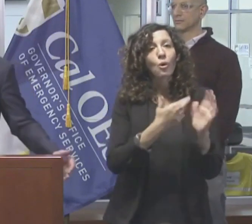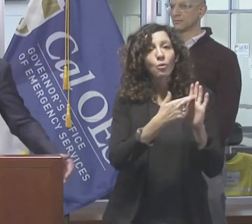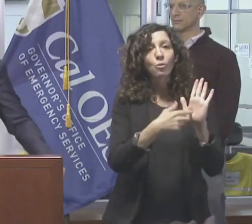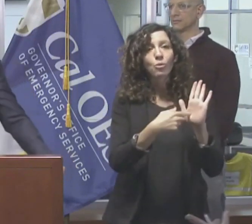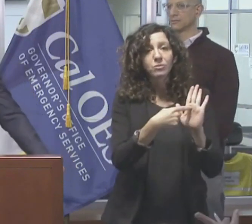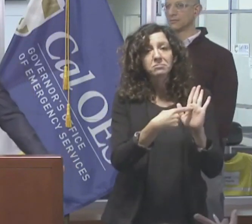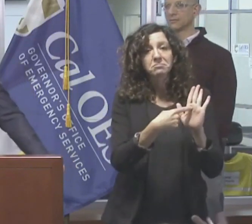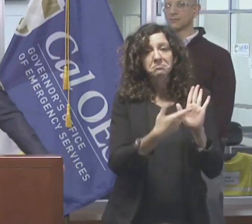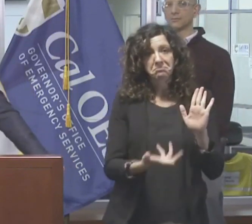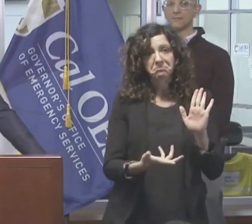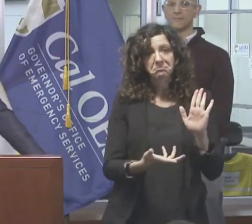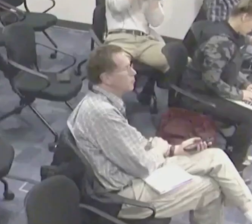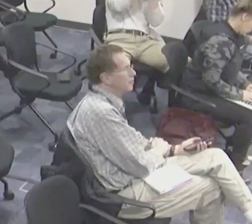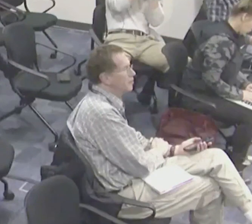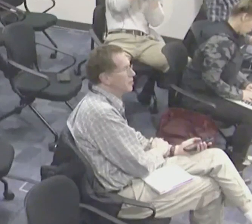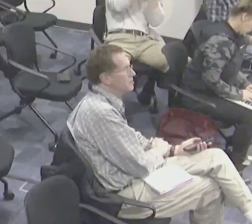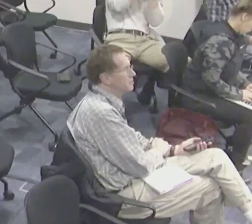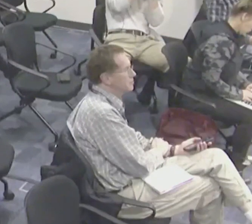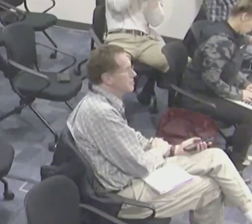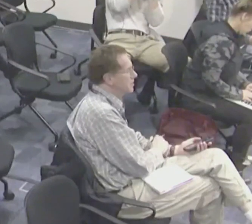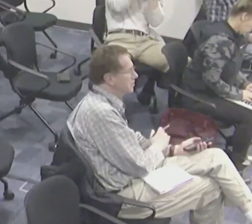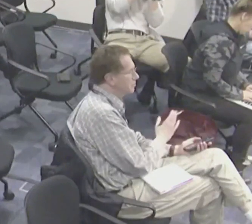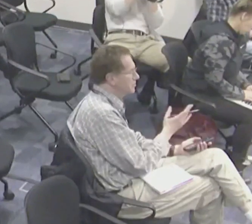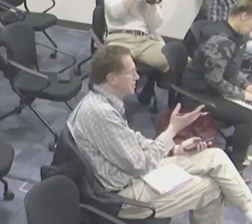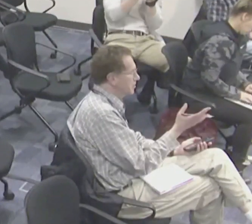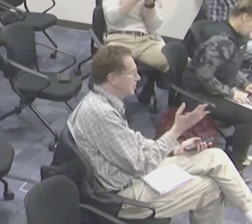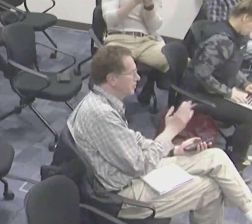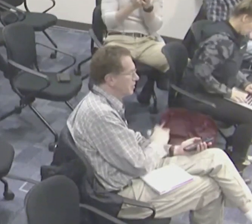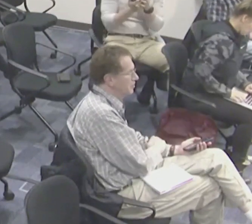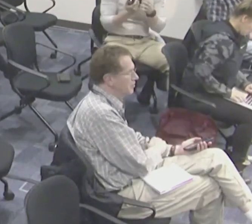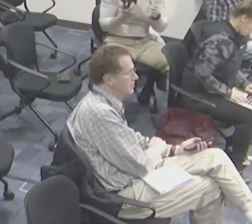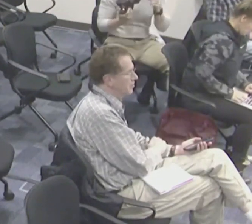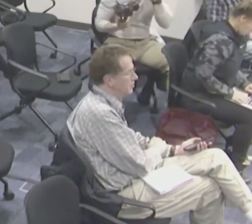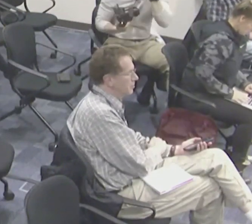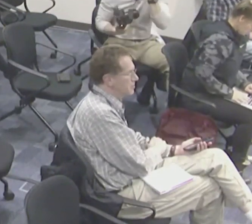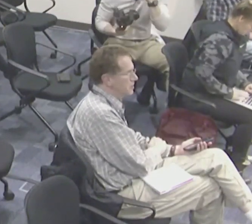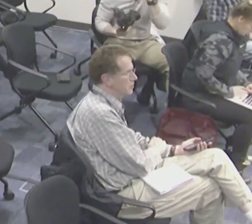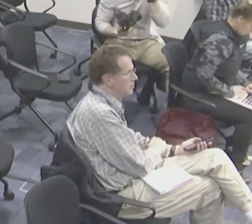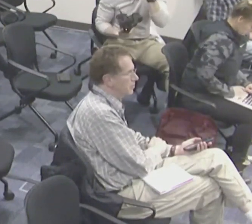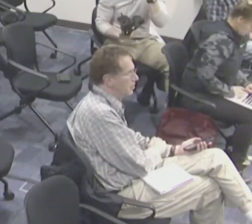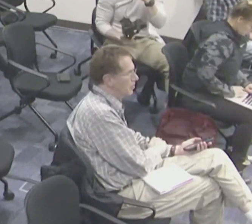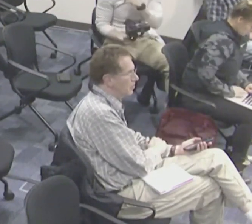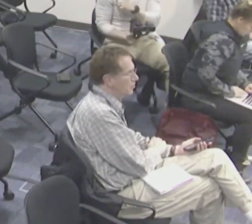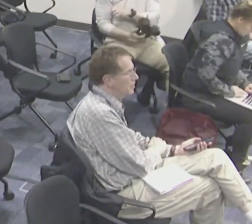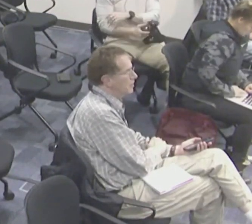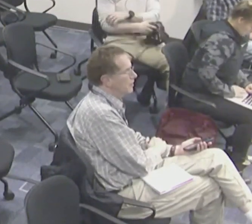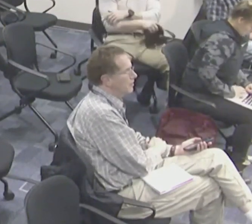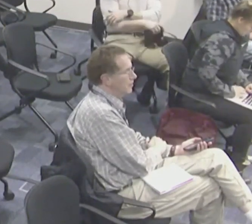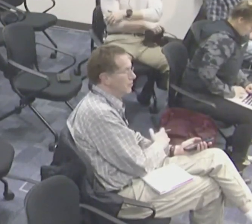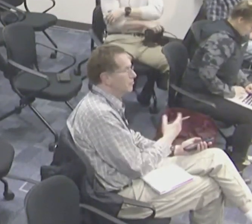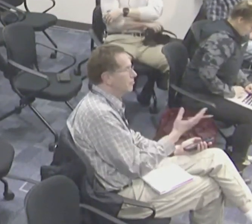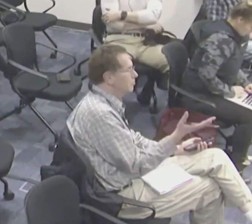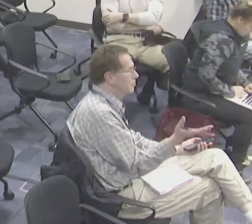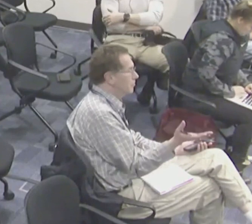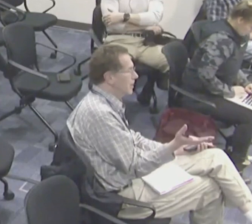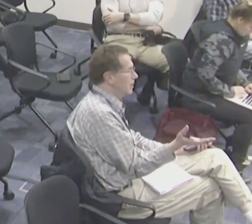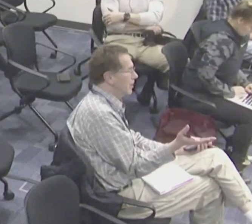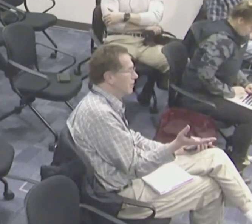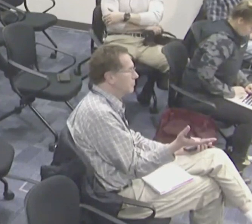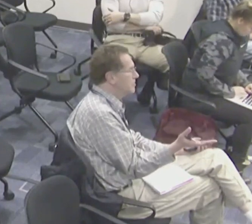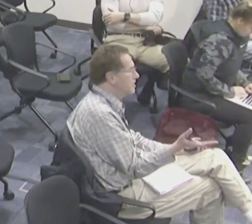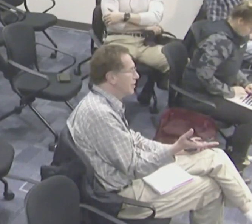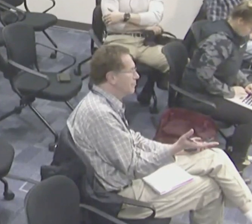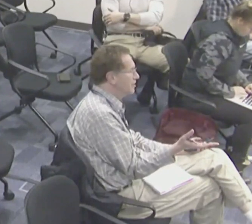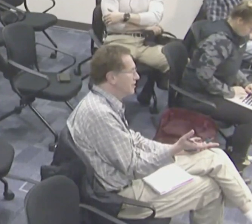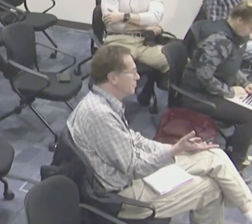signature. It's simple. Sir, what about the state workforce? Sending people, letting people telecommute, sending people home. You know, we've been writing